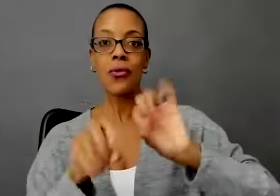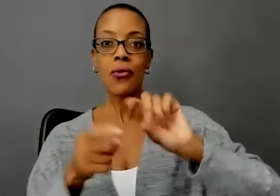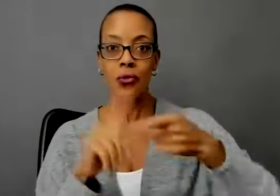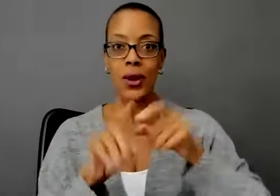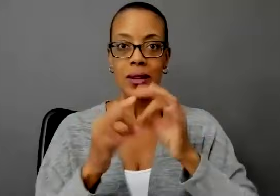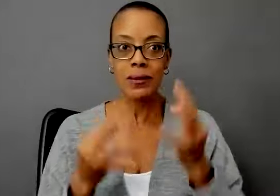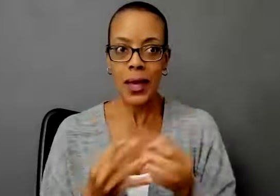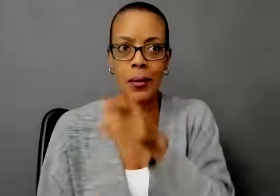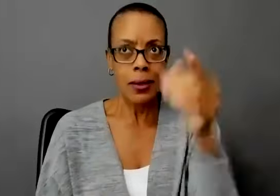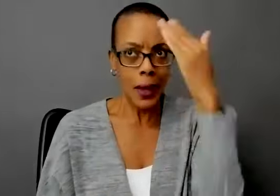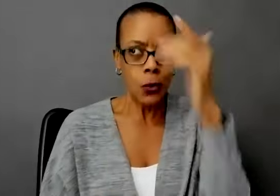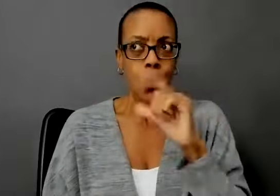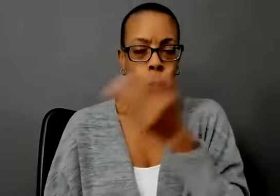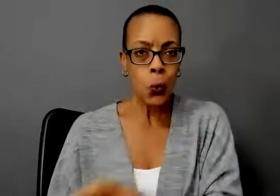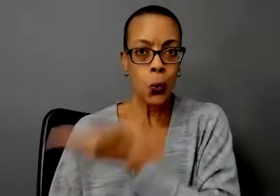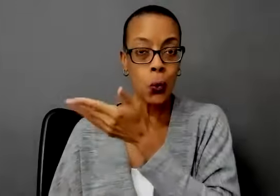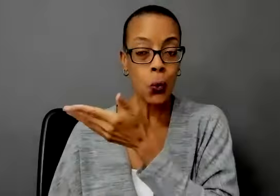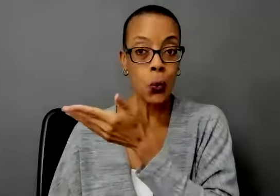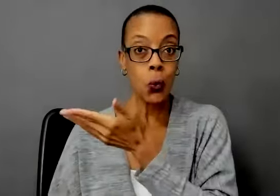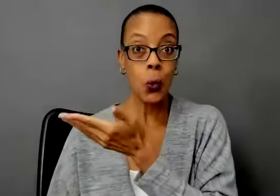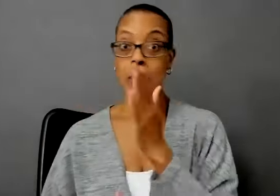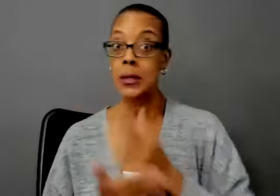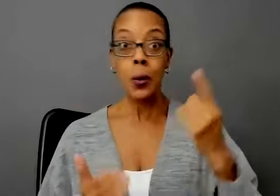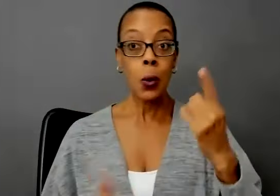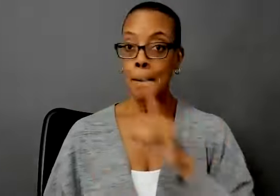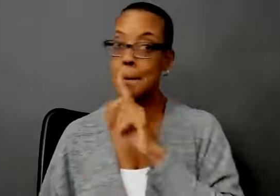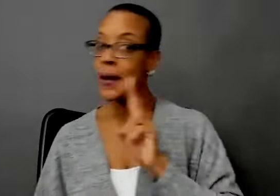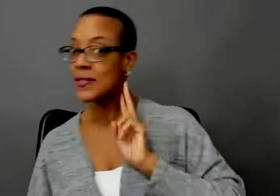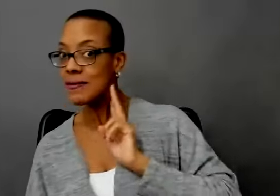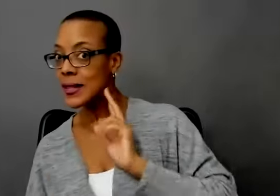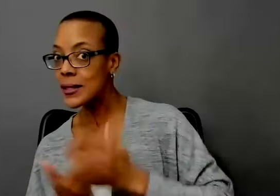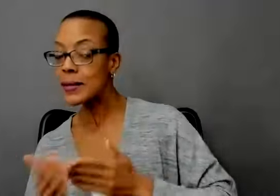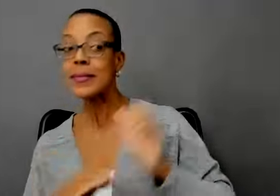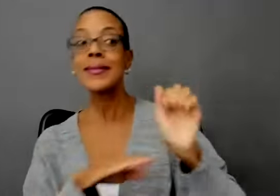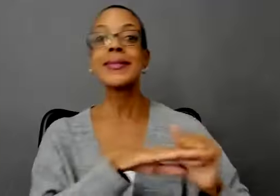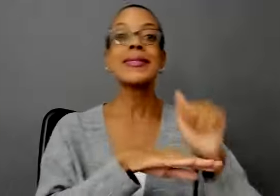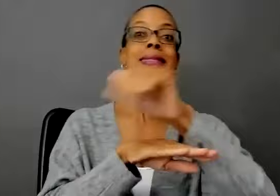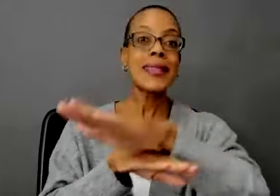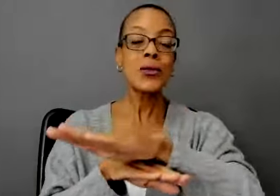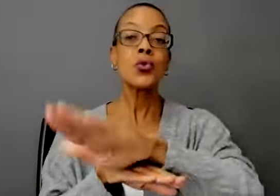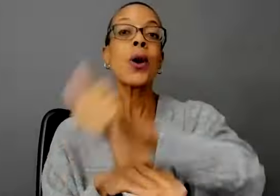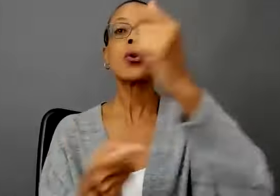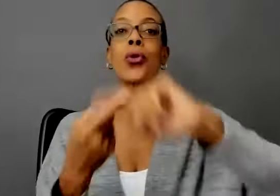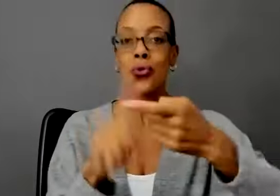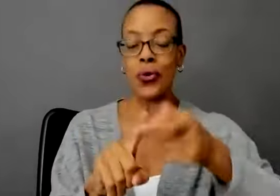identities. Someone, not the victim, sent it to a female friend of the man. The man